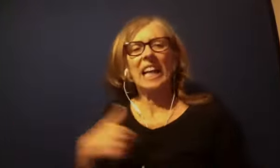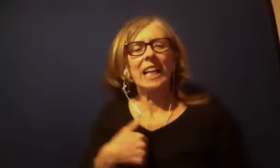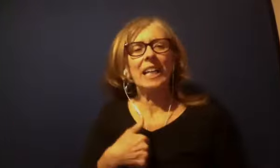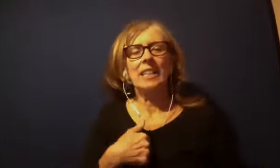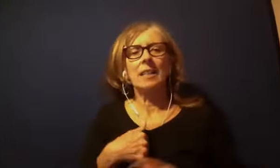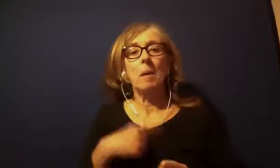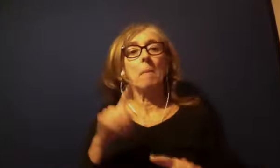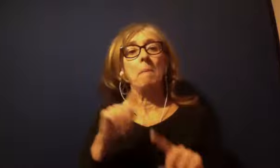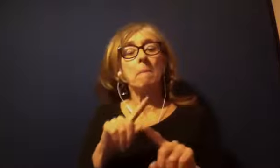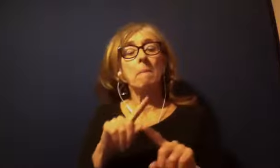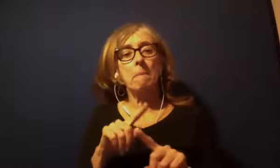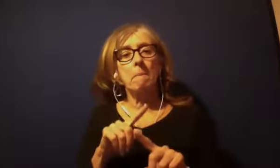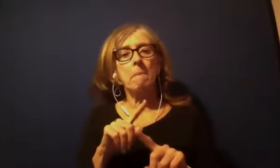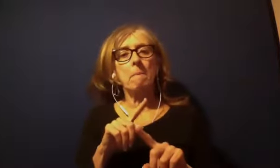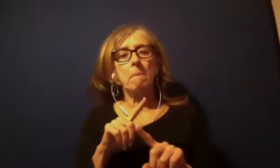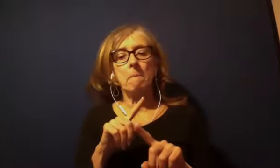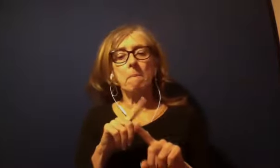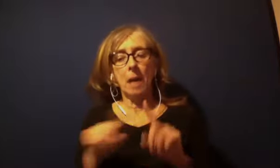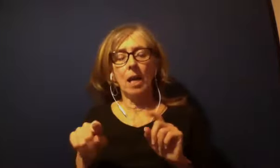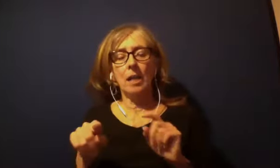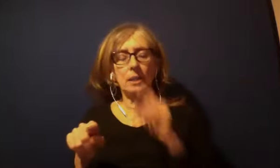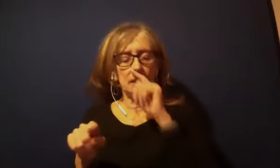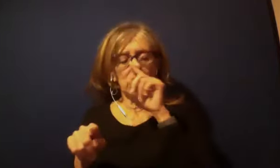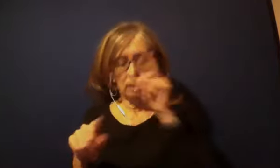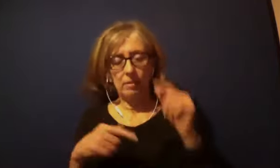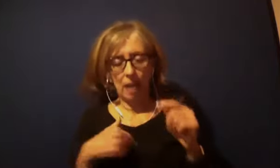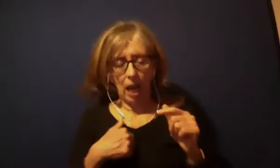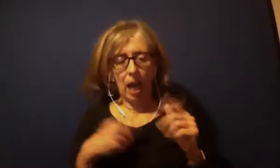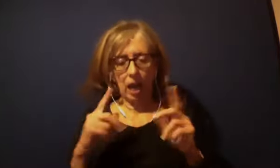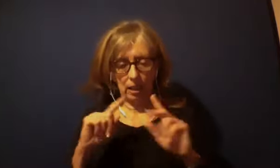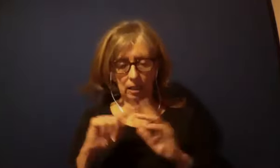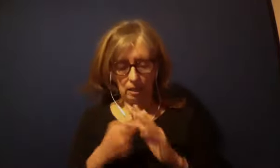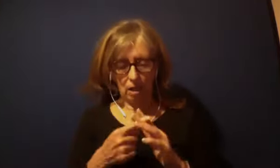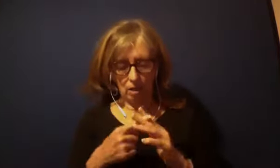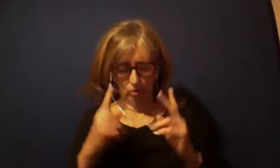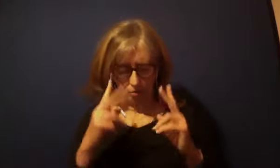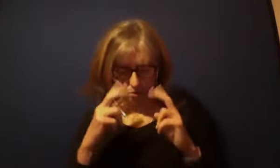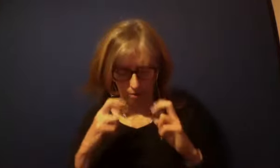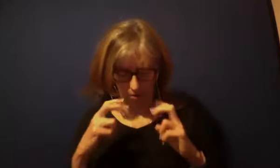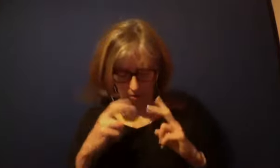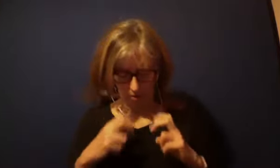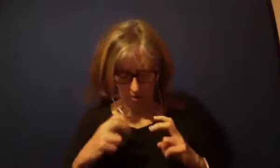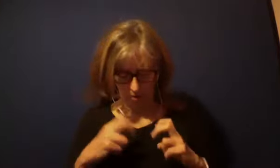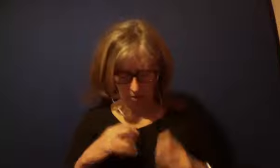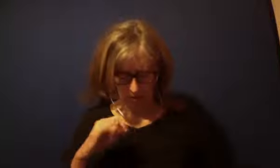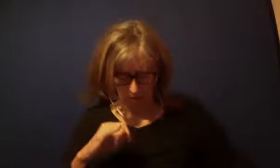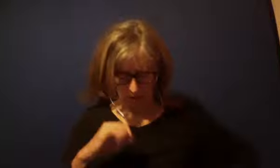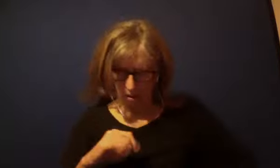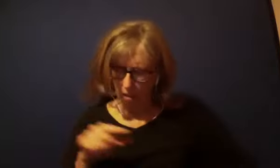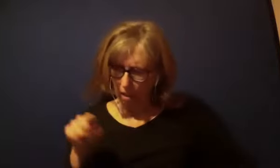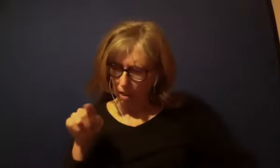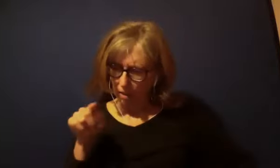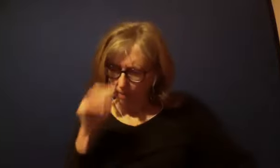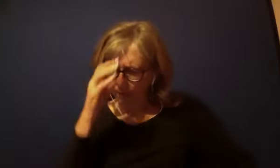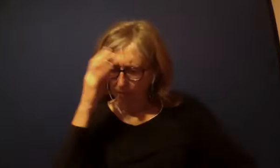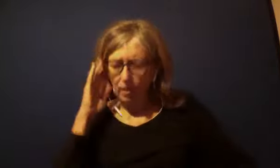like, I got back into myself. I started going around filtering the idea of, well, what about this person who's talking about only doing the